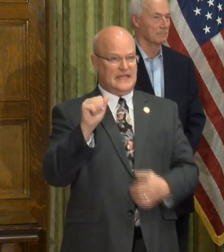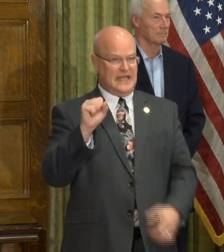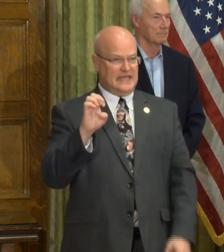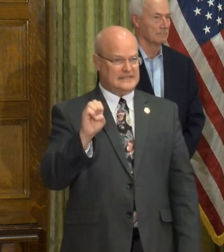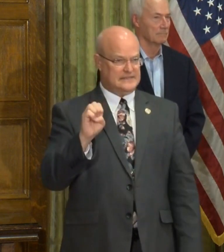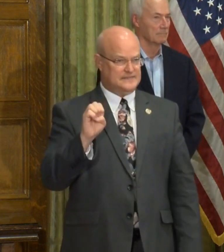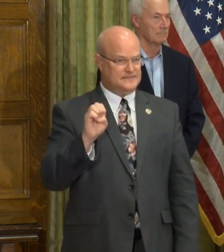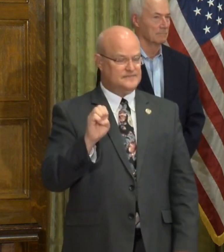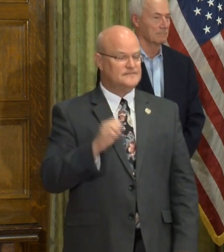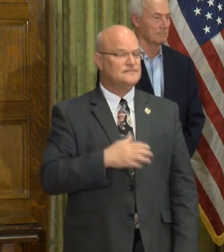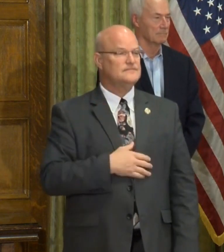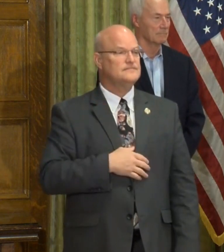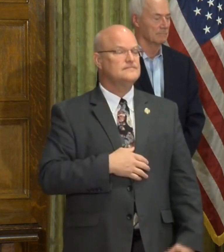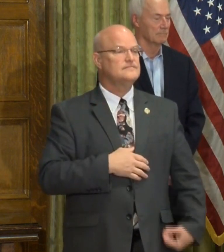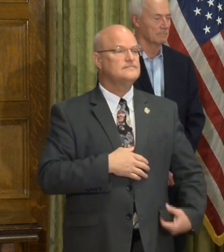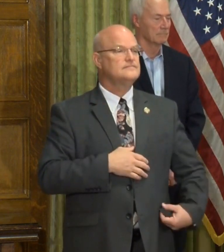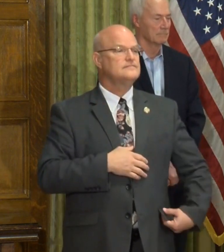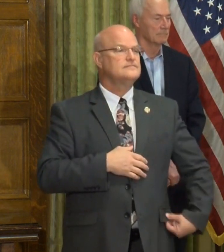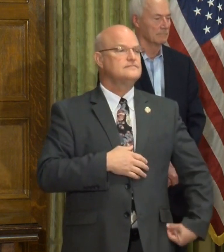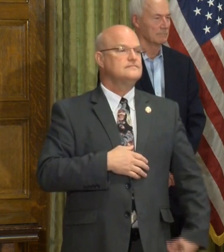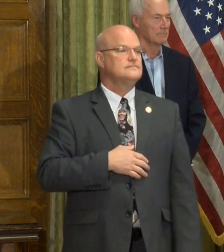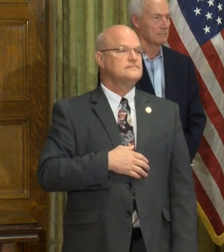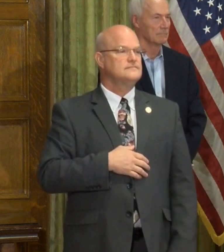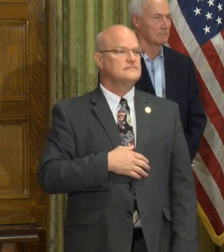1 case.